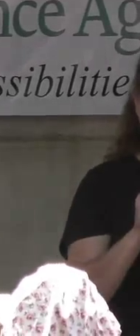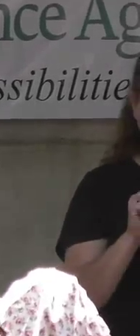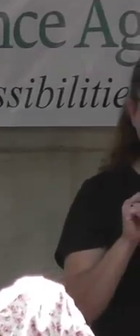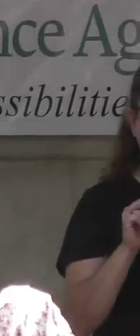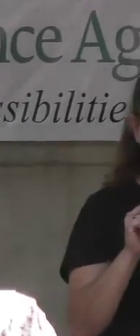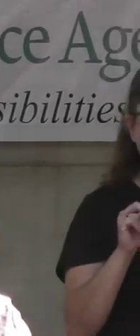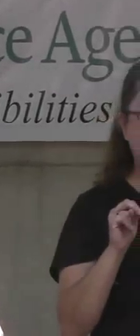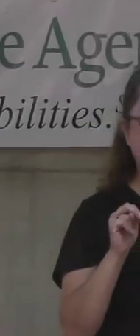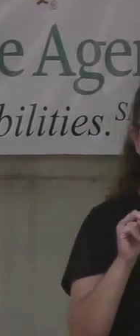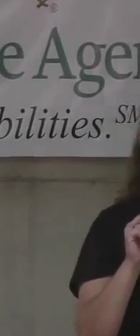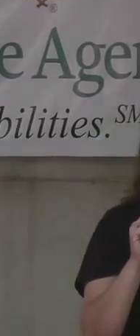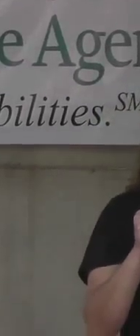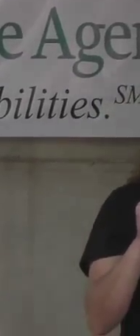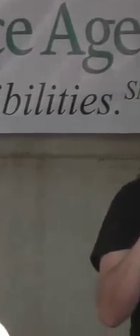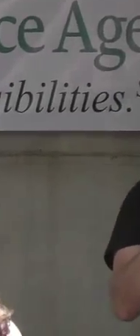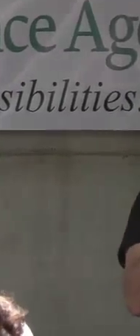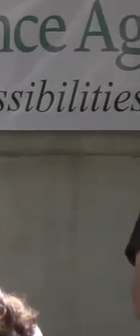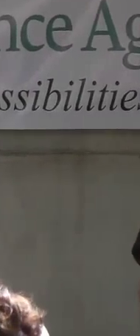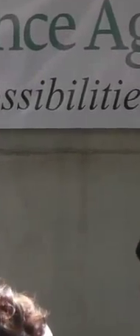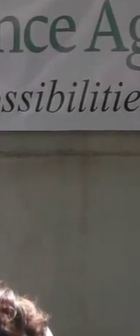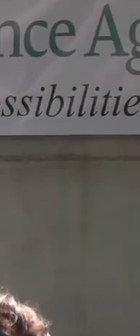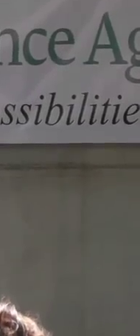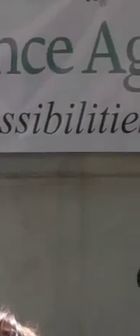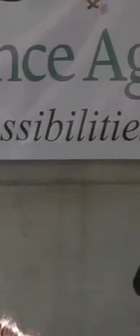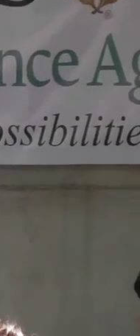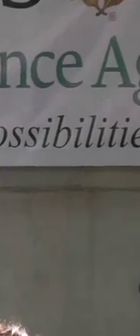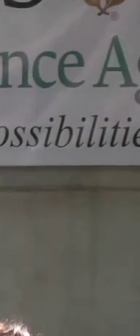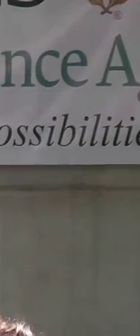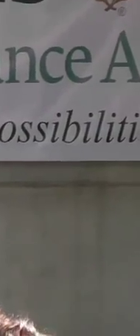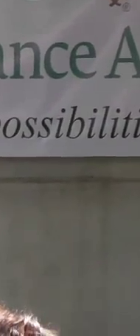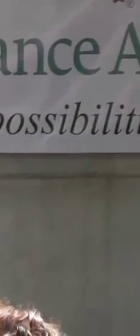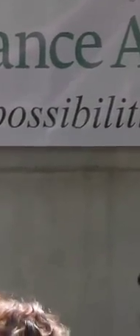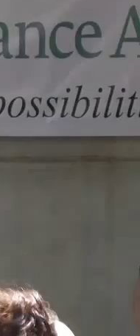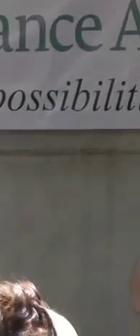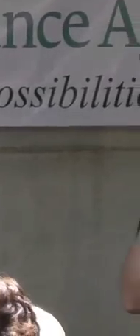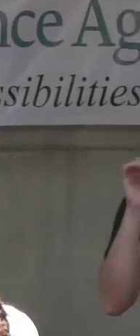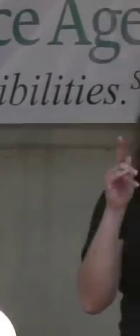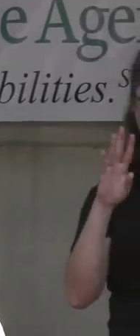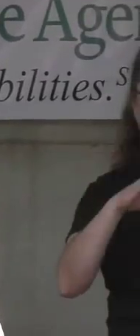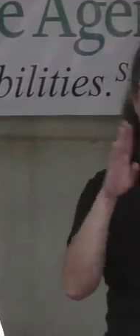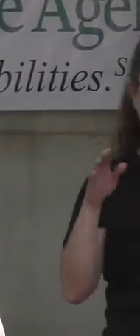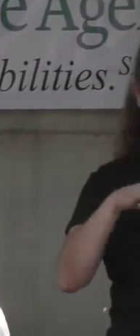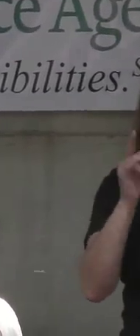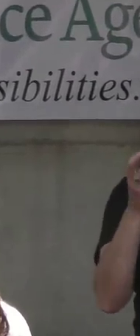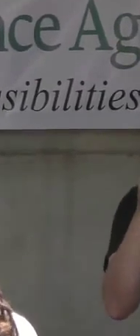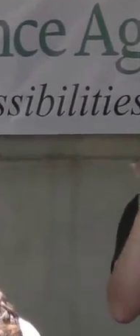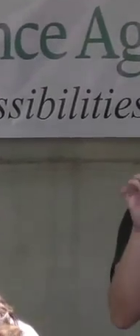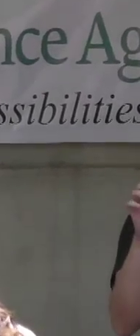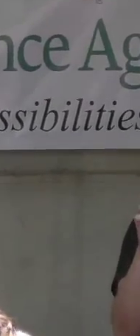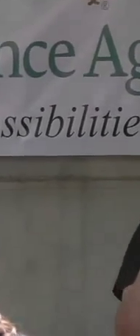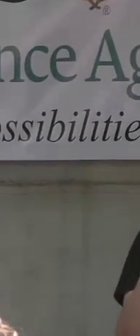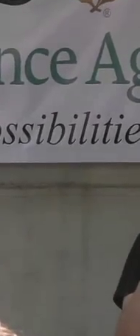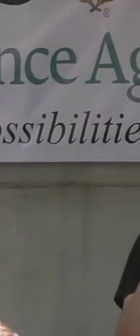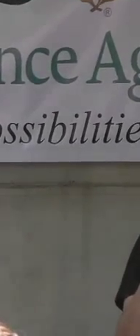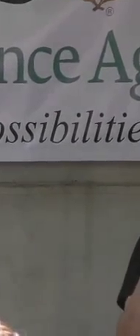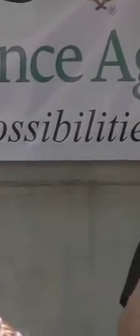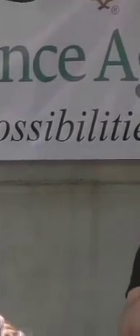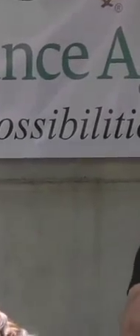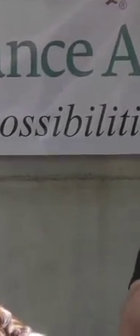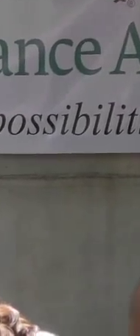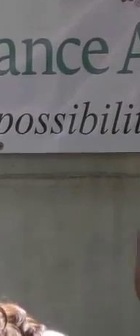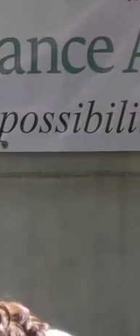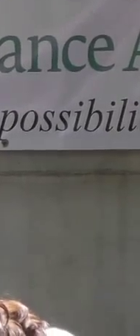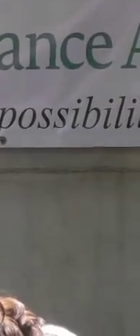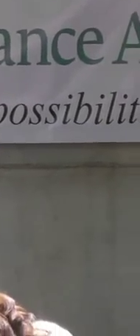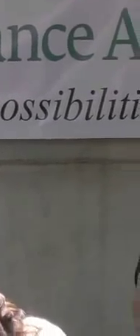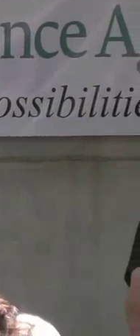Lukenland, who played Bobby, came on our show, and we had a few scenes to do together, so that